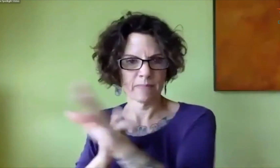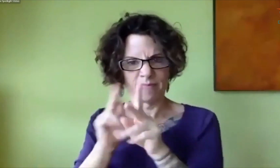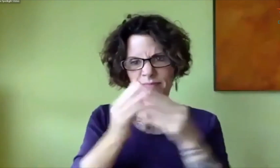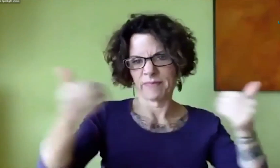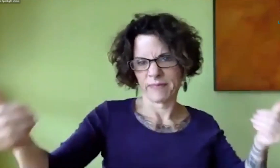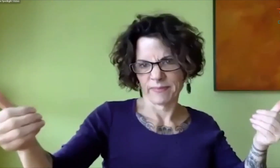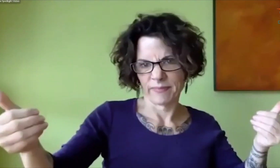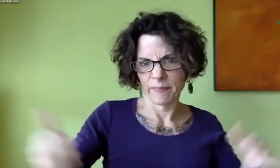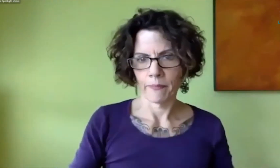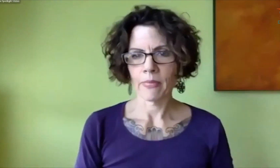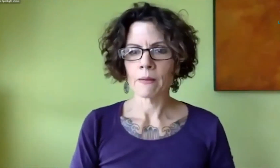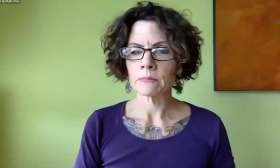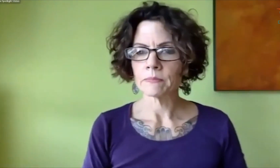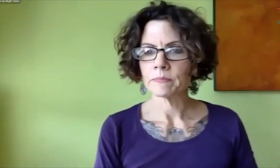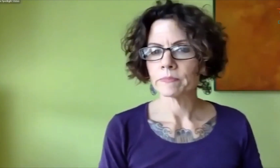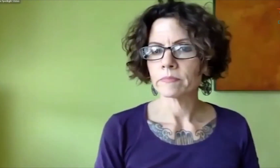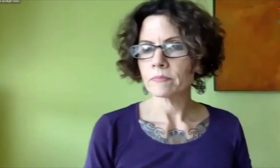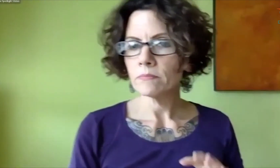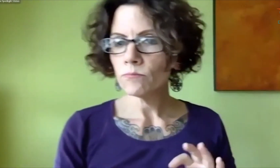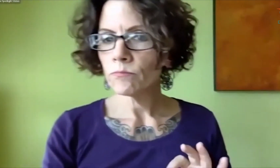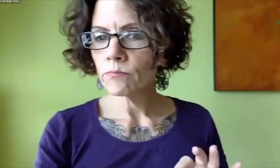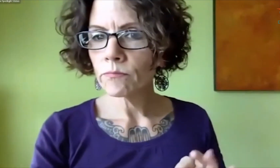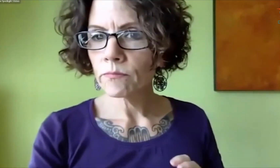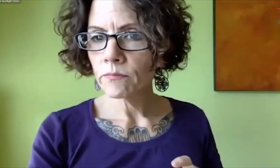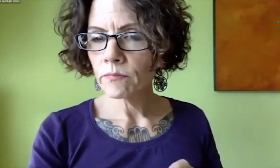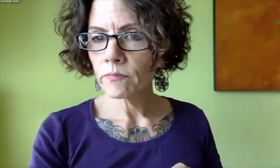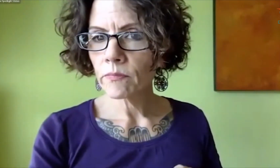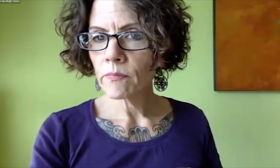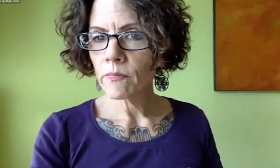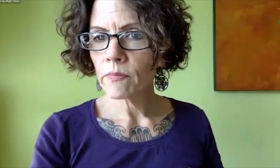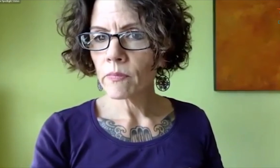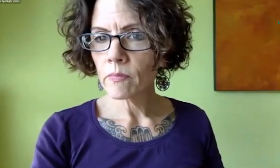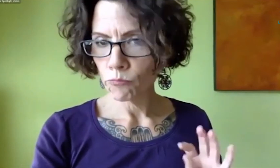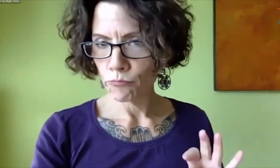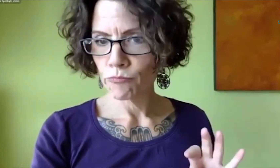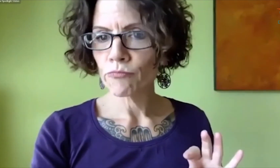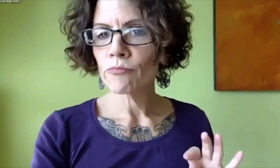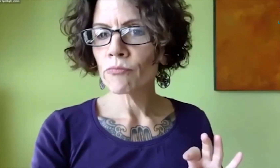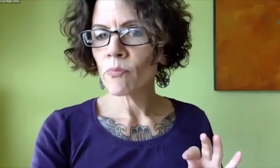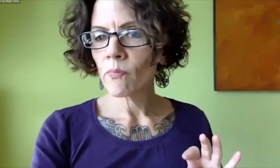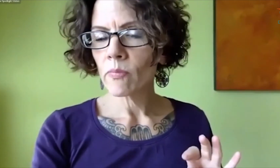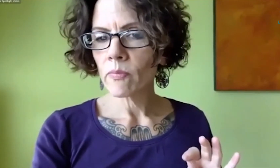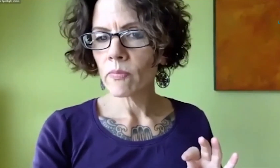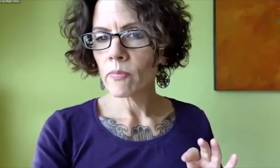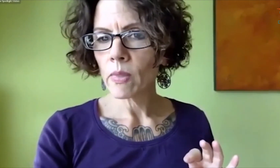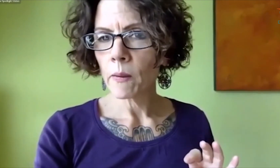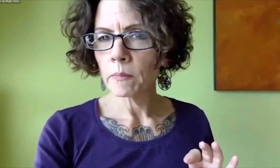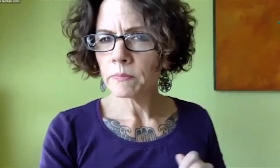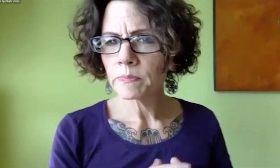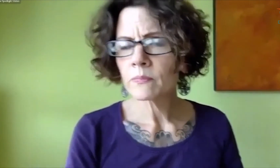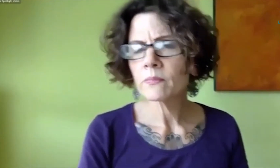will and what to do with it. You keep it in a safe place.